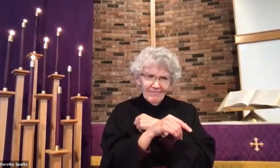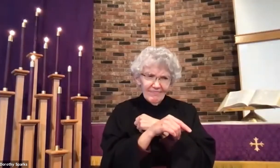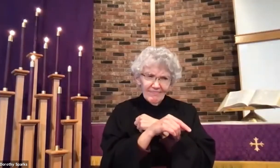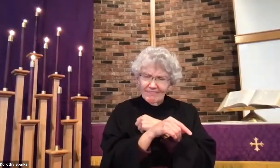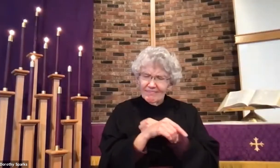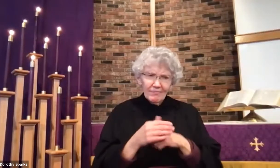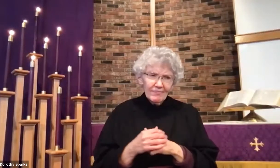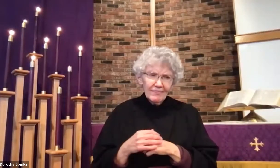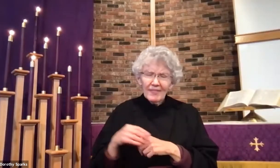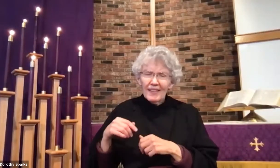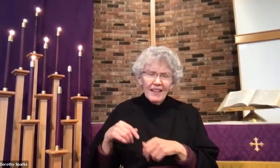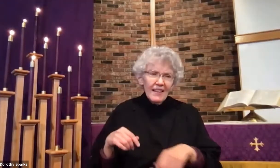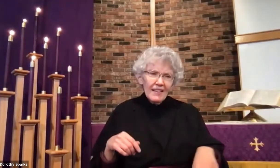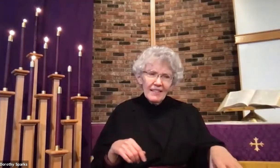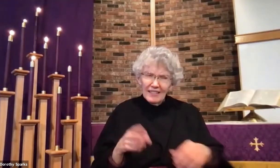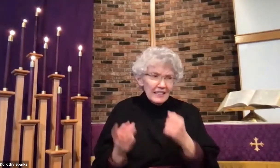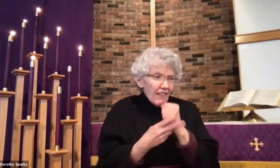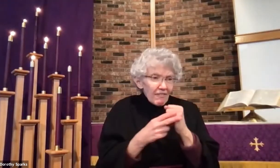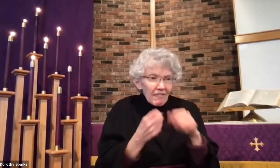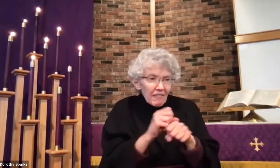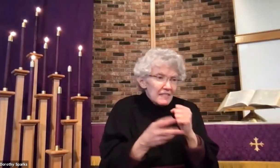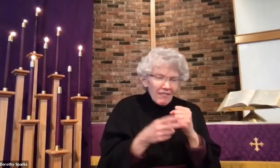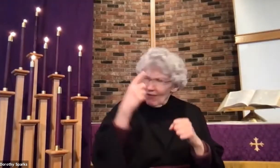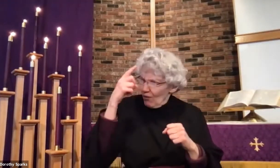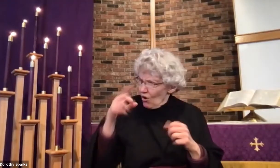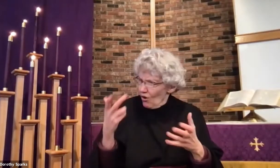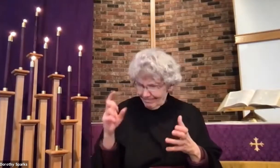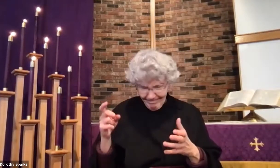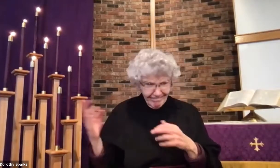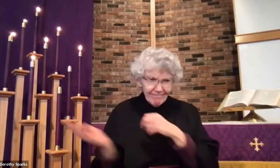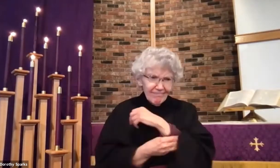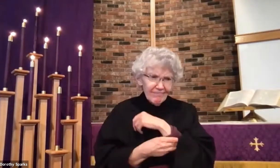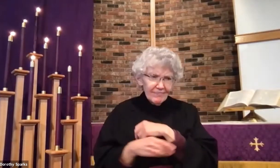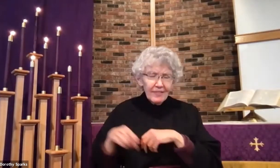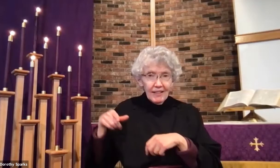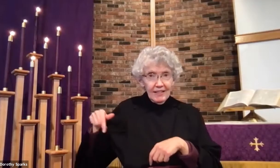"Cut it down. Why should it waste the ground?"